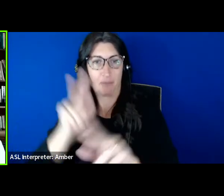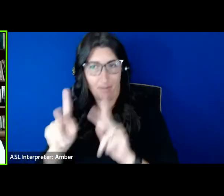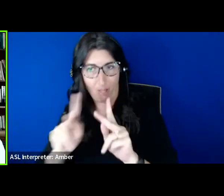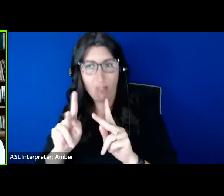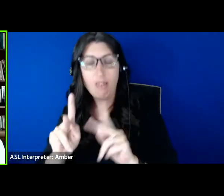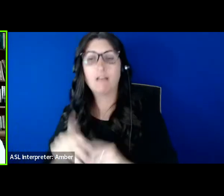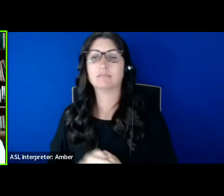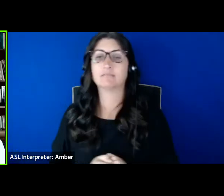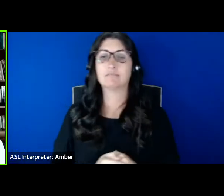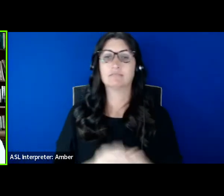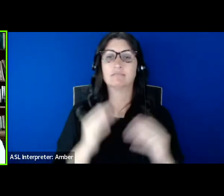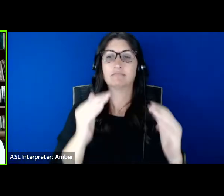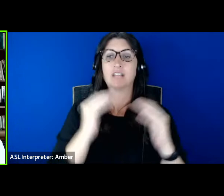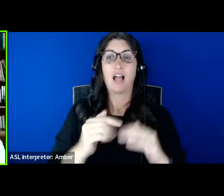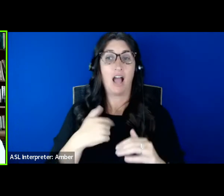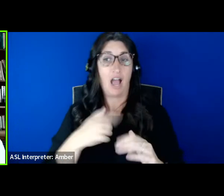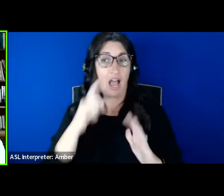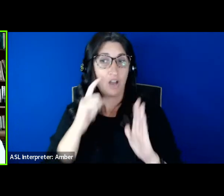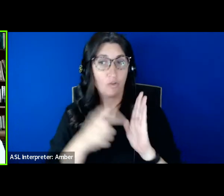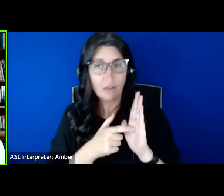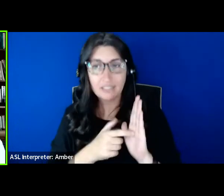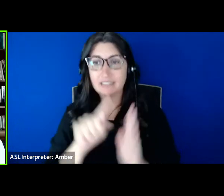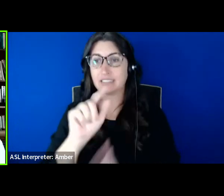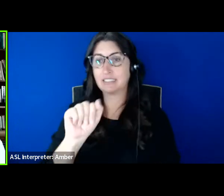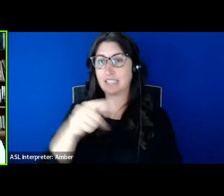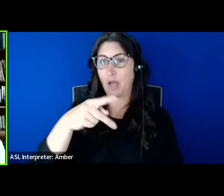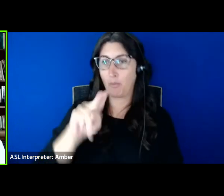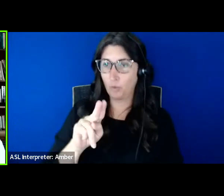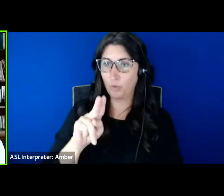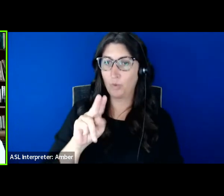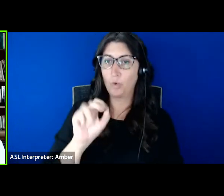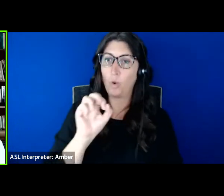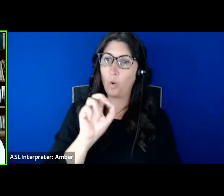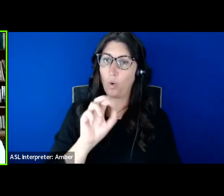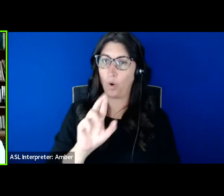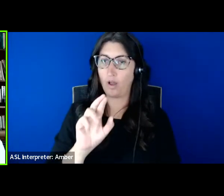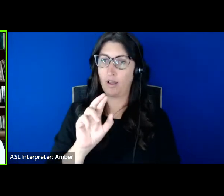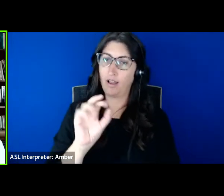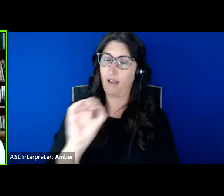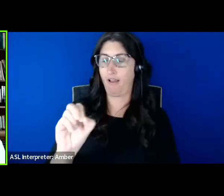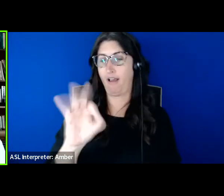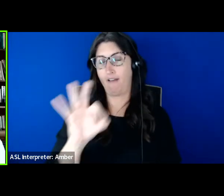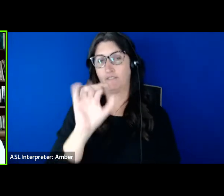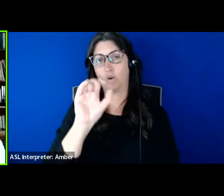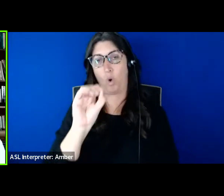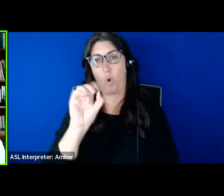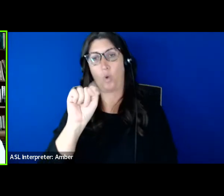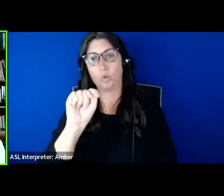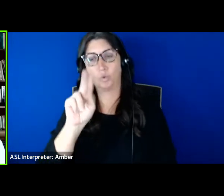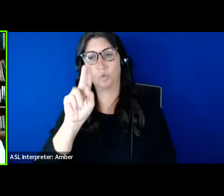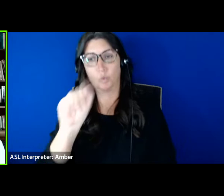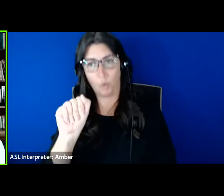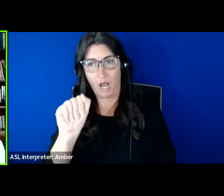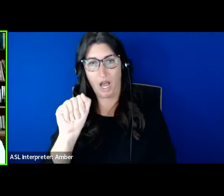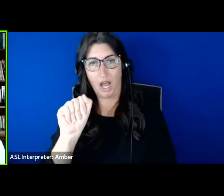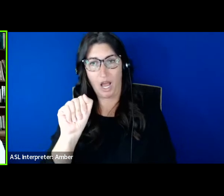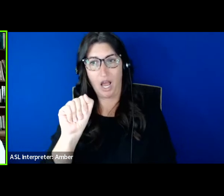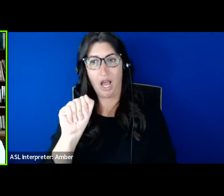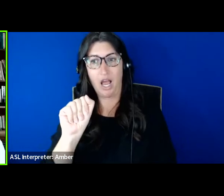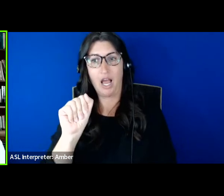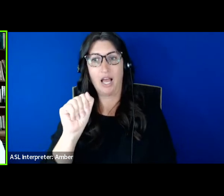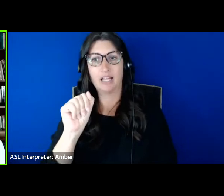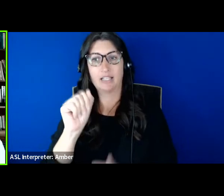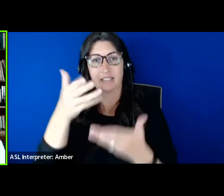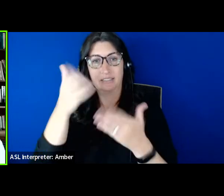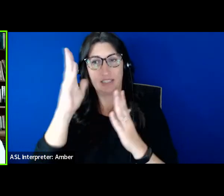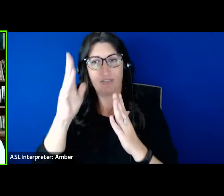recognize the tapu or otua, deified ancestors who have existed